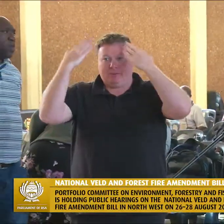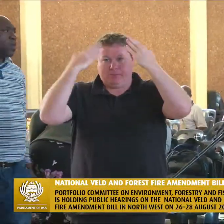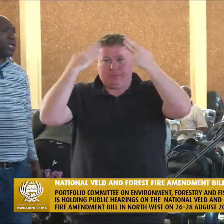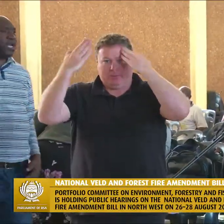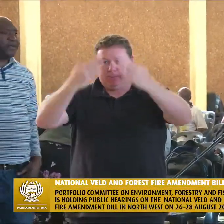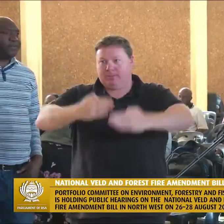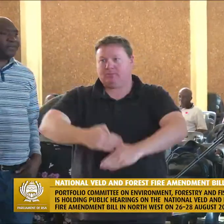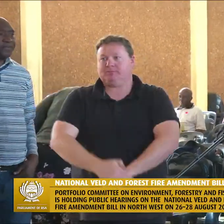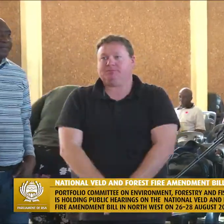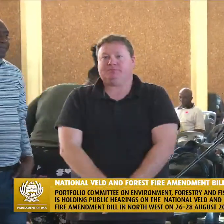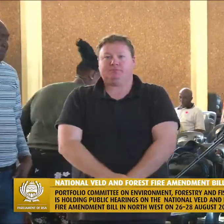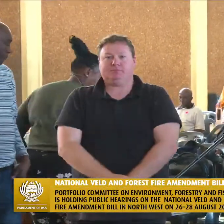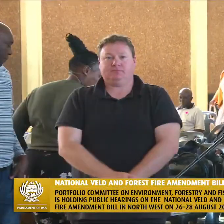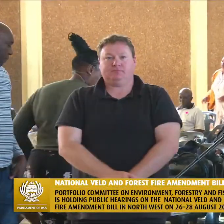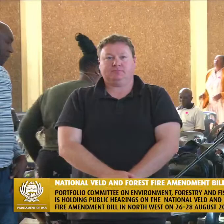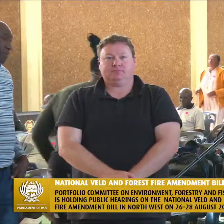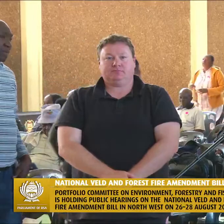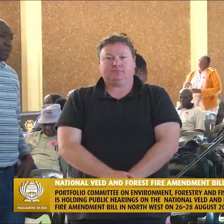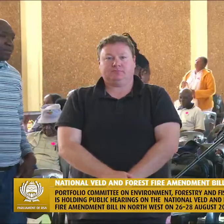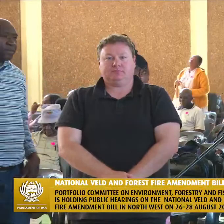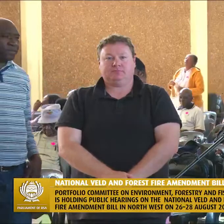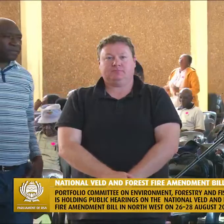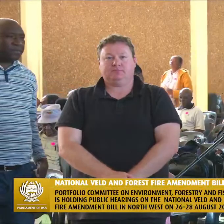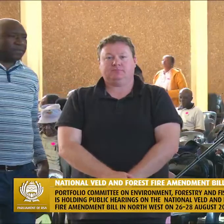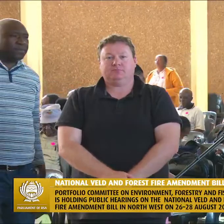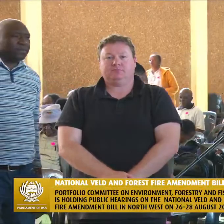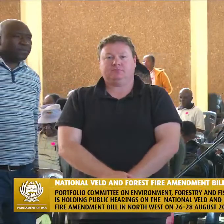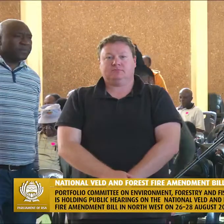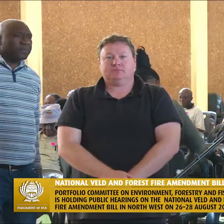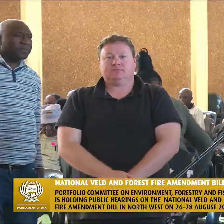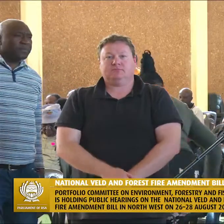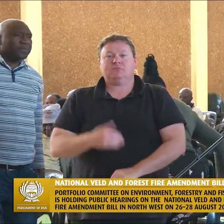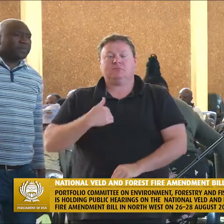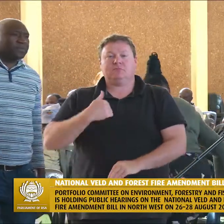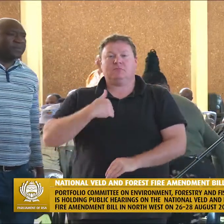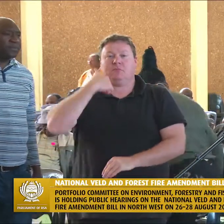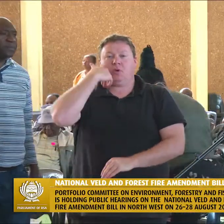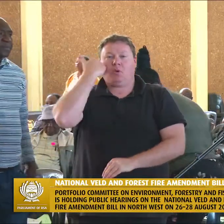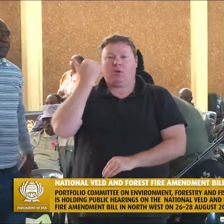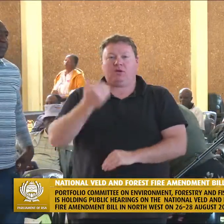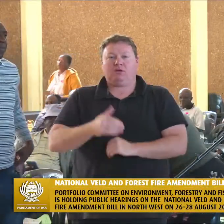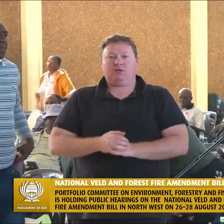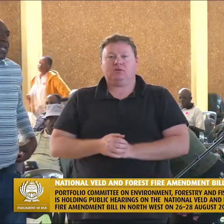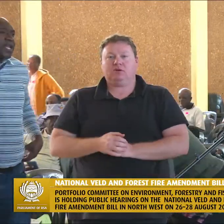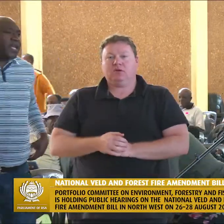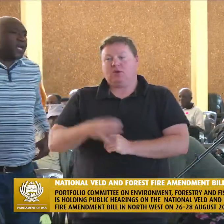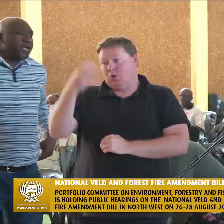is a lot i also want to particularly signal out uh